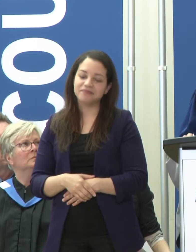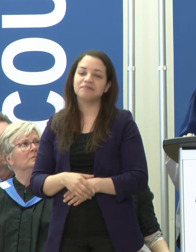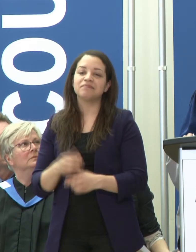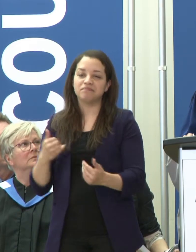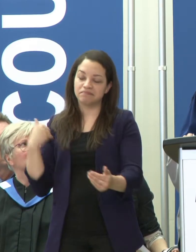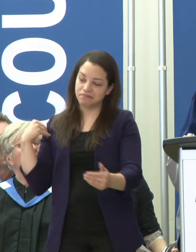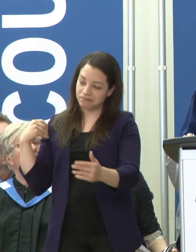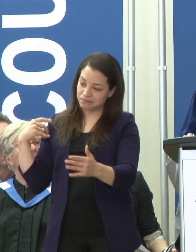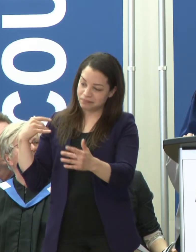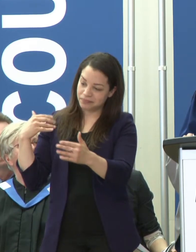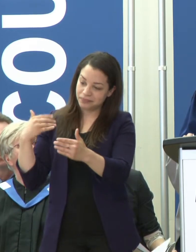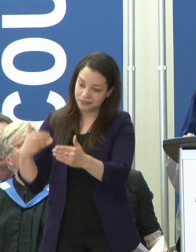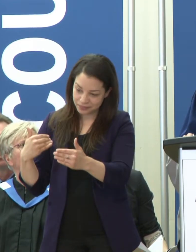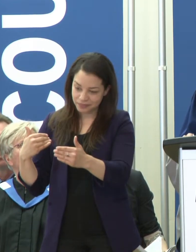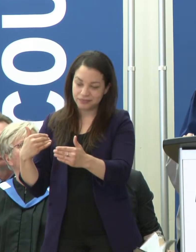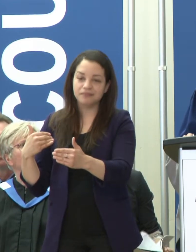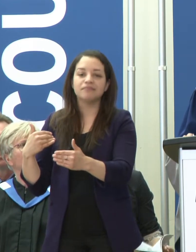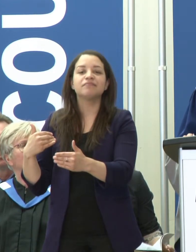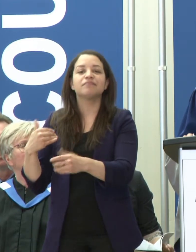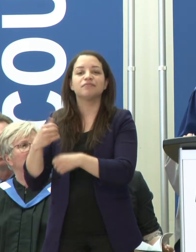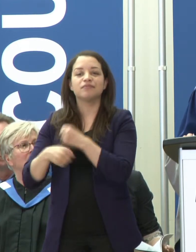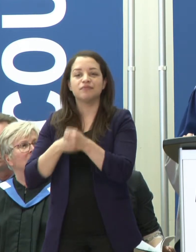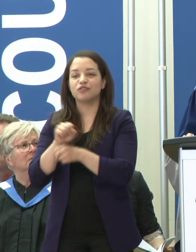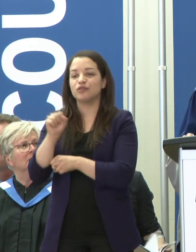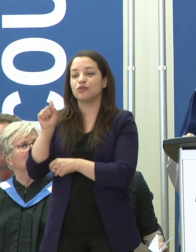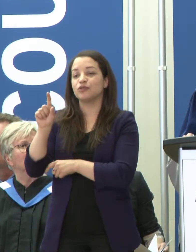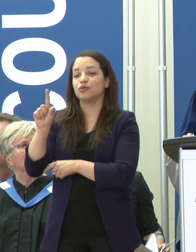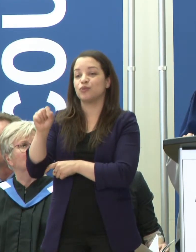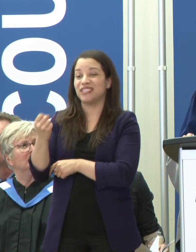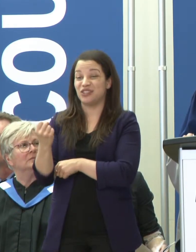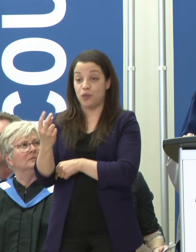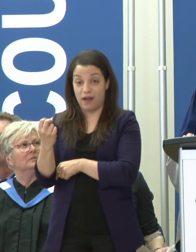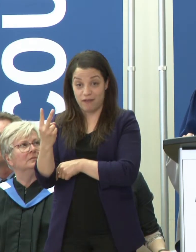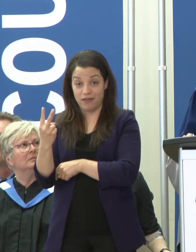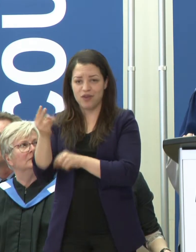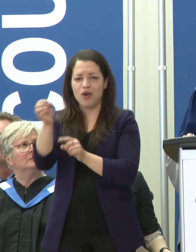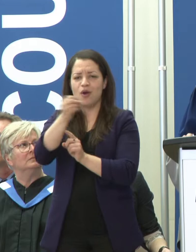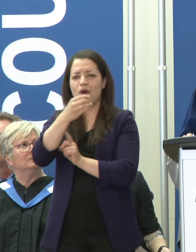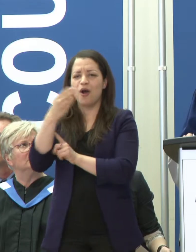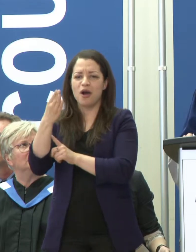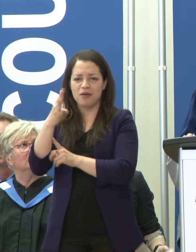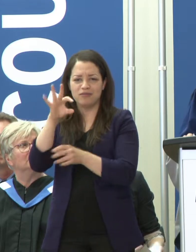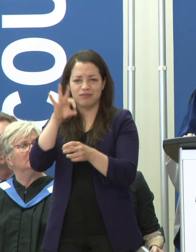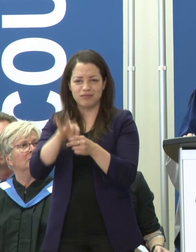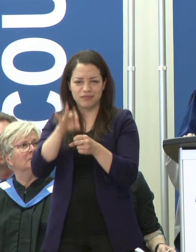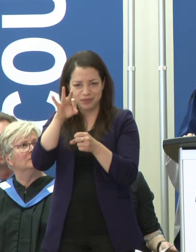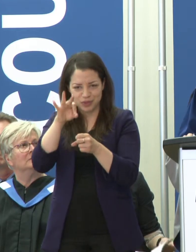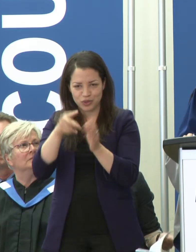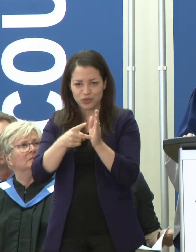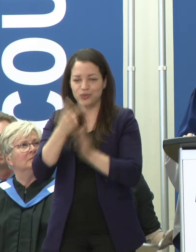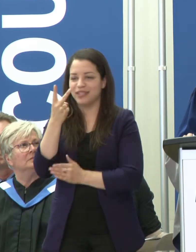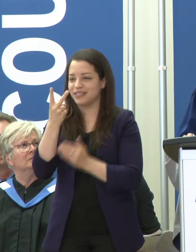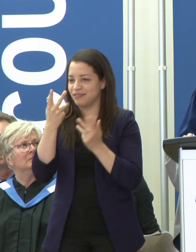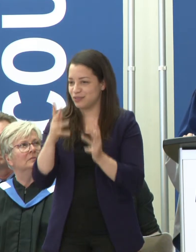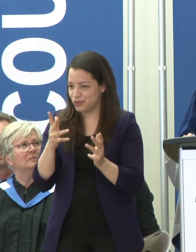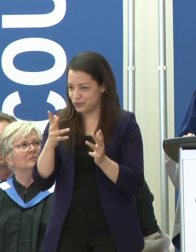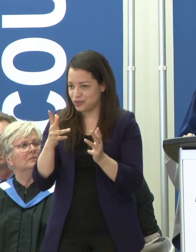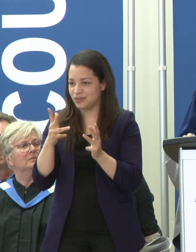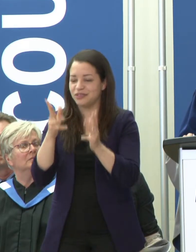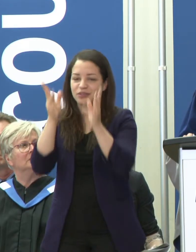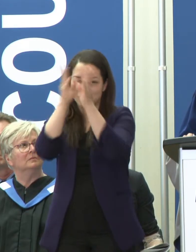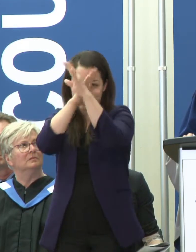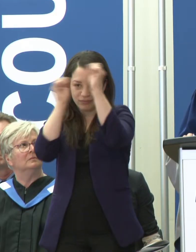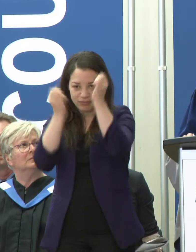forward time to 2012, and President Obama has now won his second election. And he